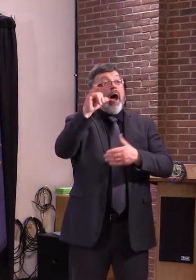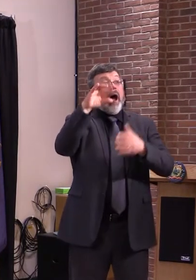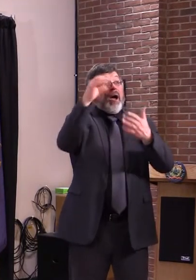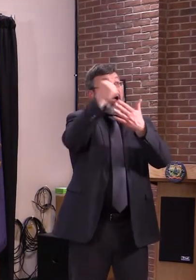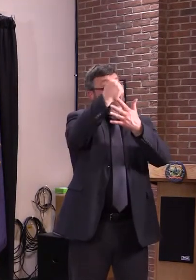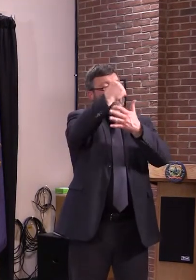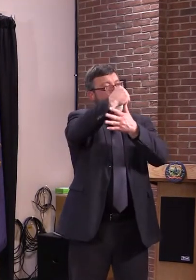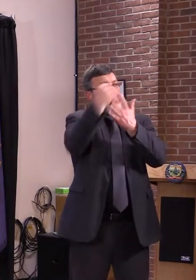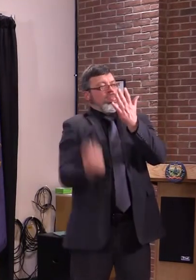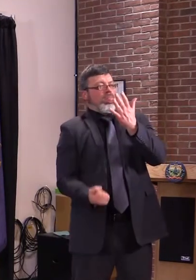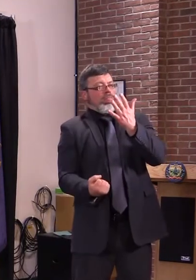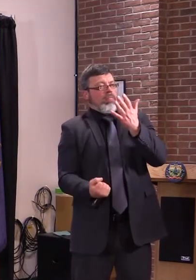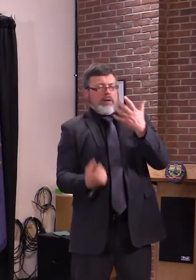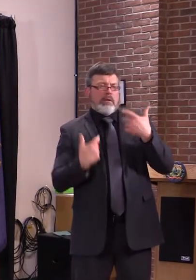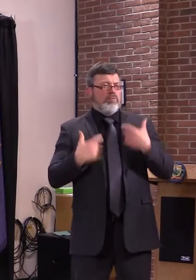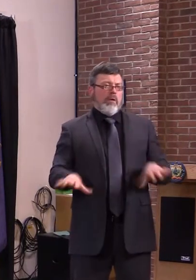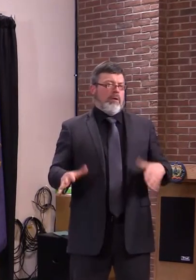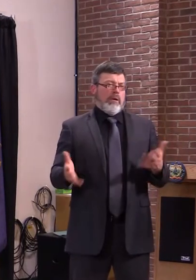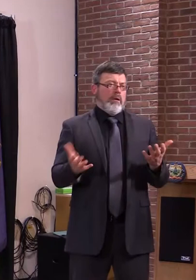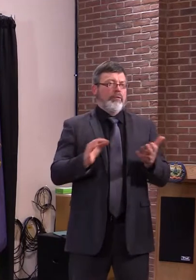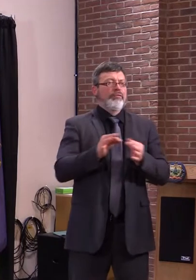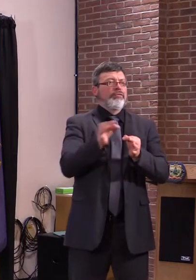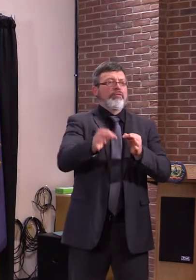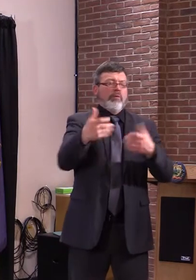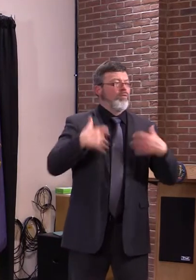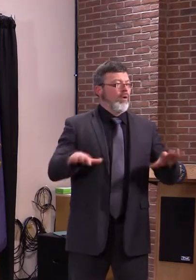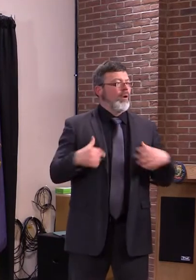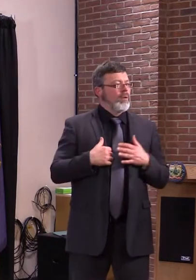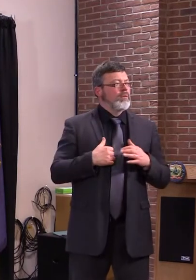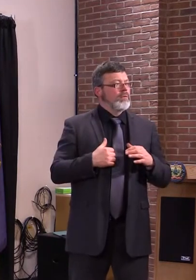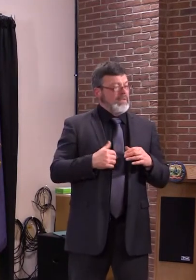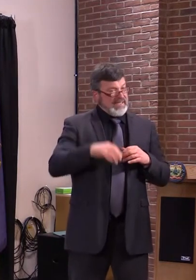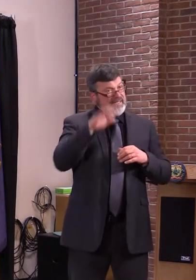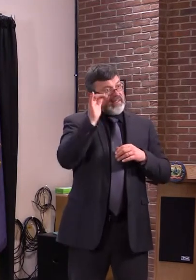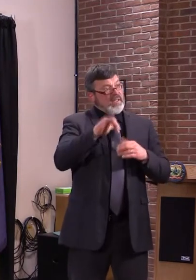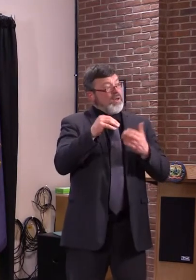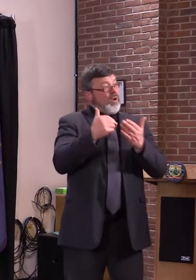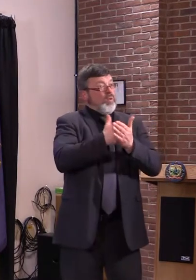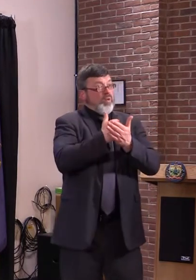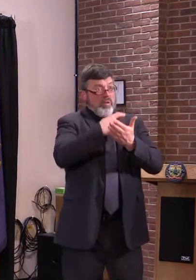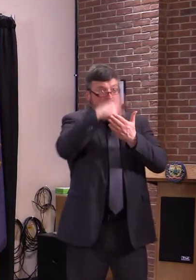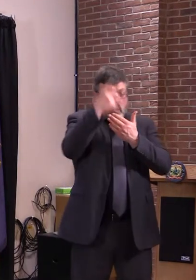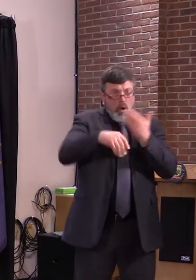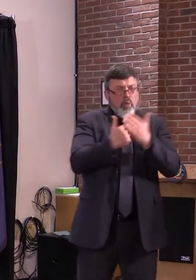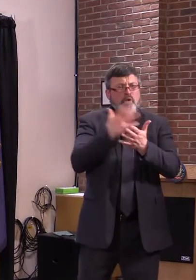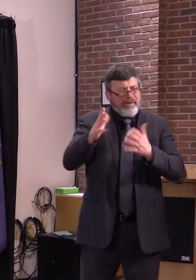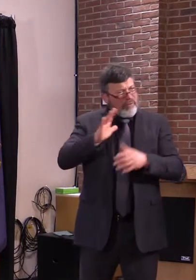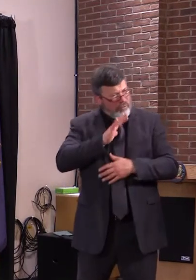allocated to new programs or new services, which may not be sustainable in future years.